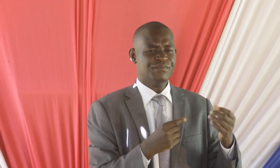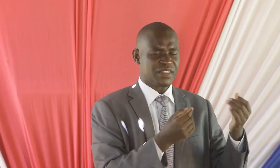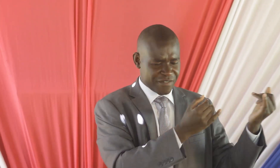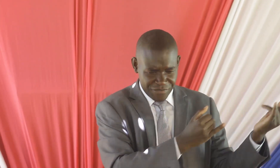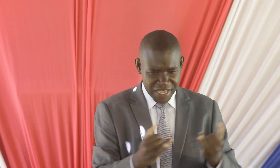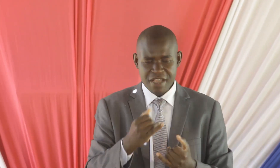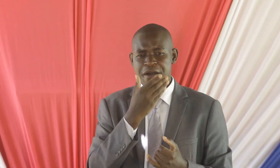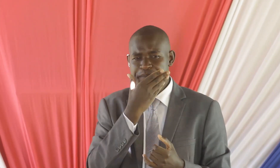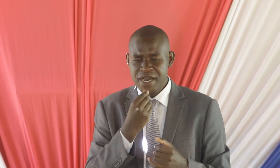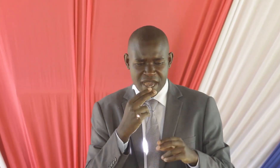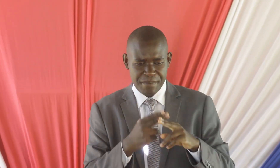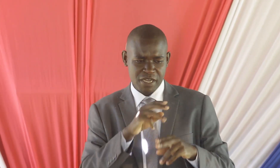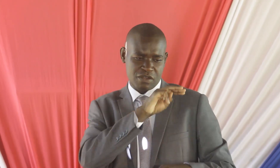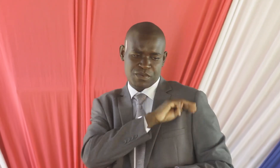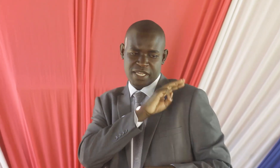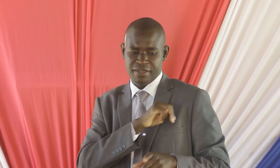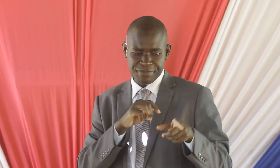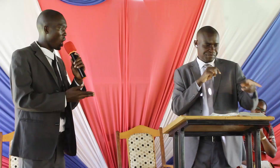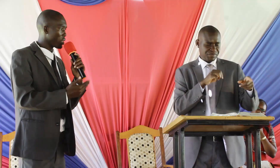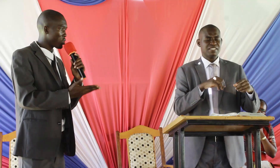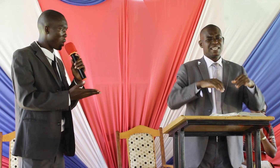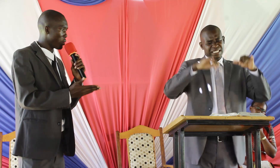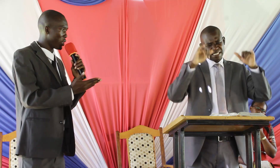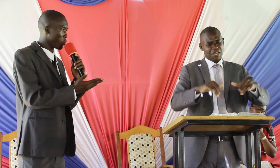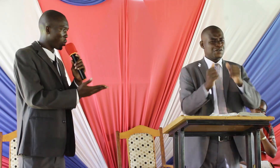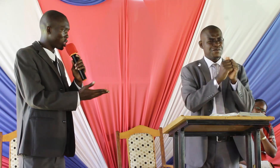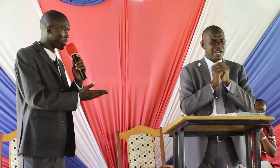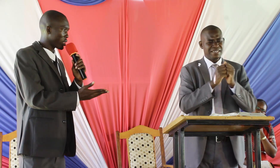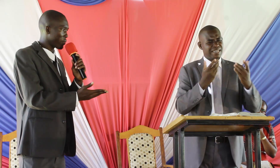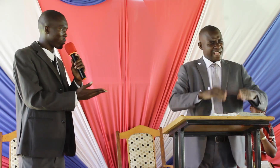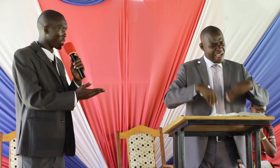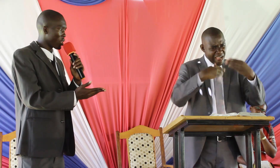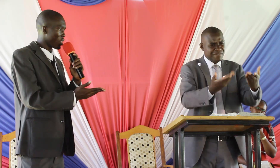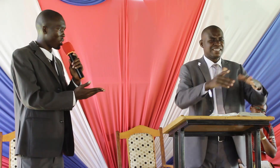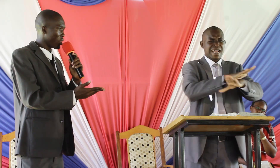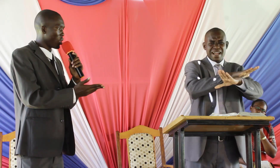It is the same way King David and this man Mephibosheth